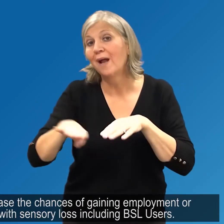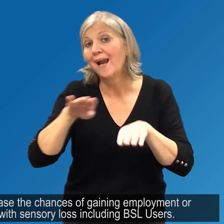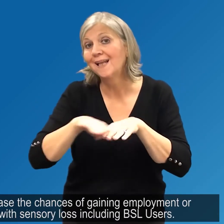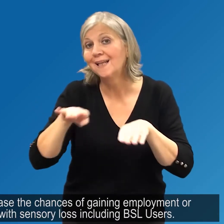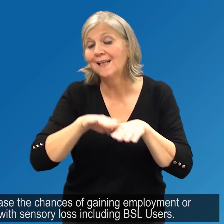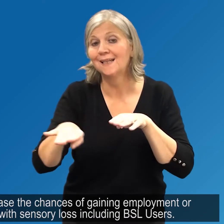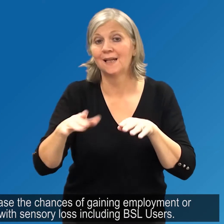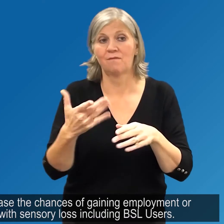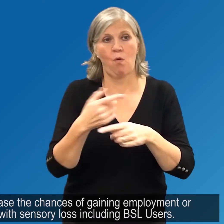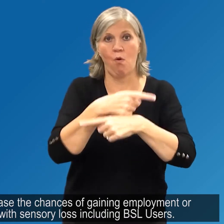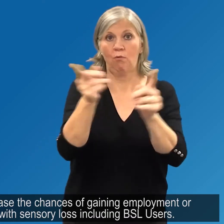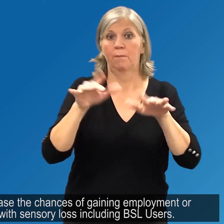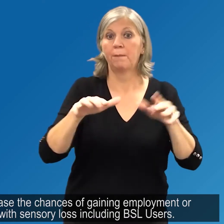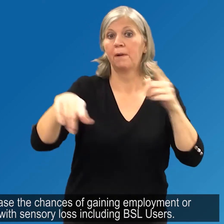BSL users.